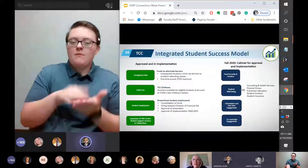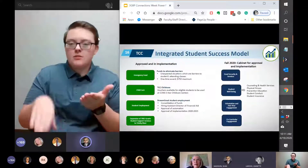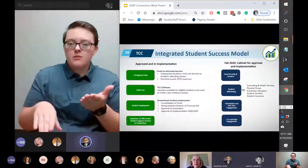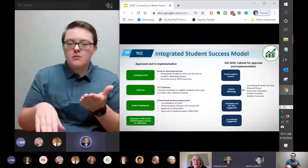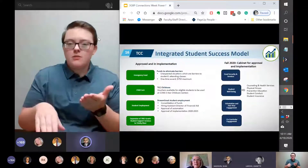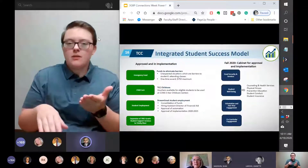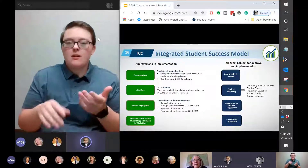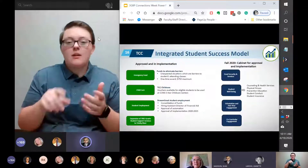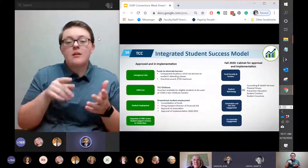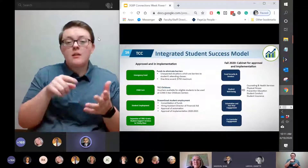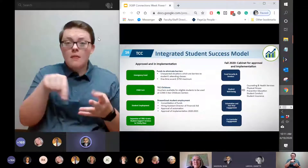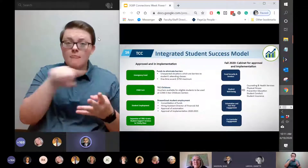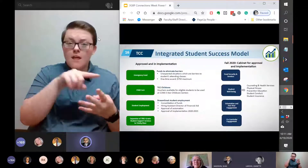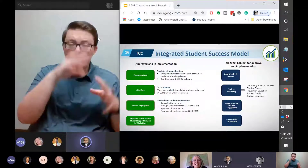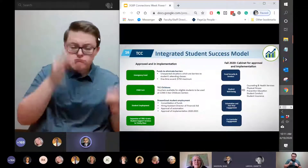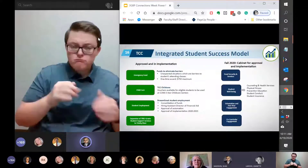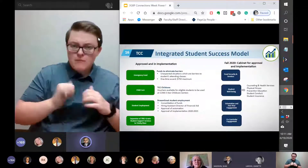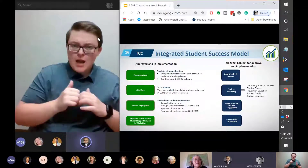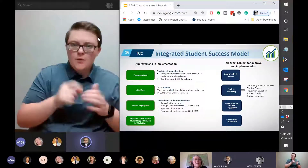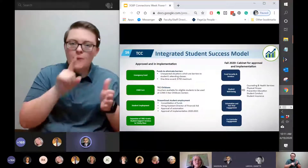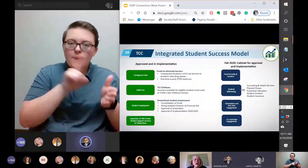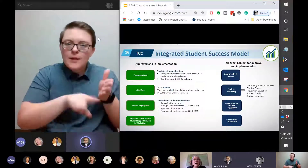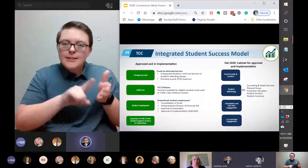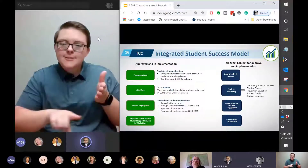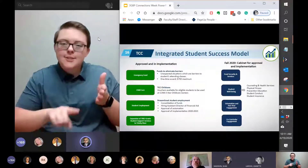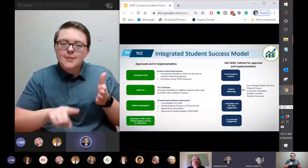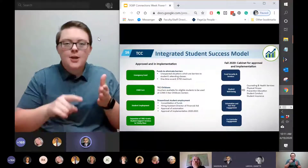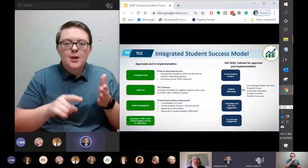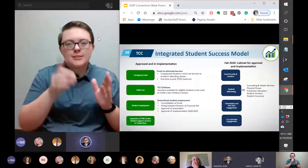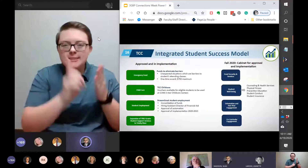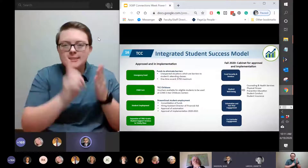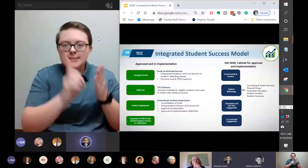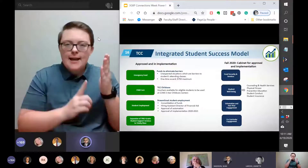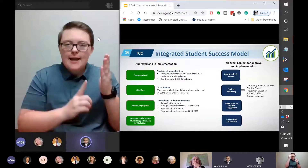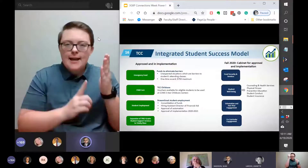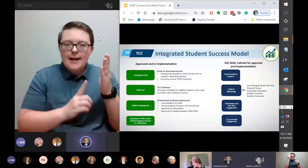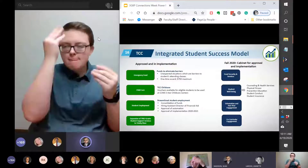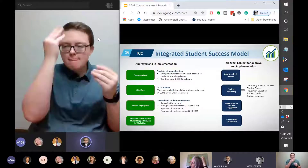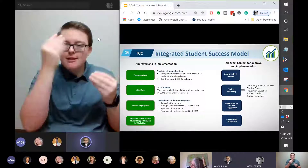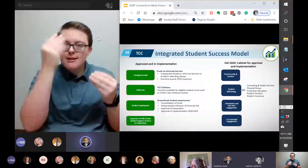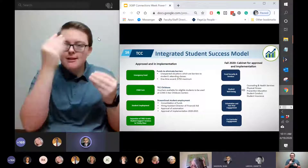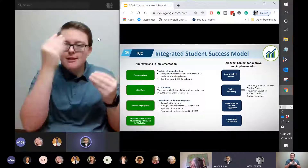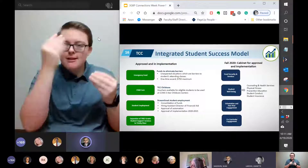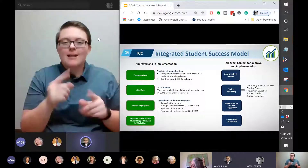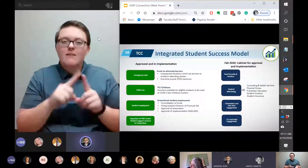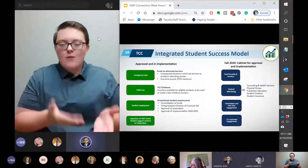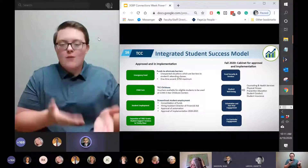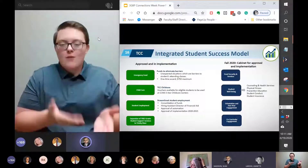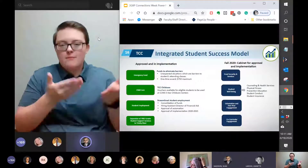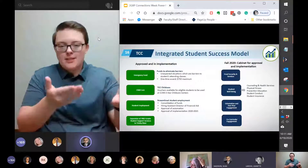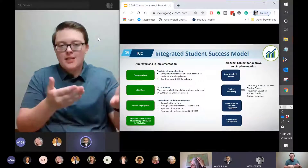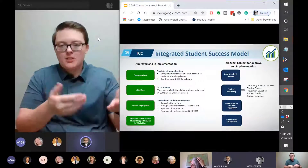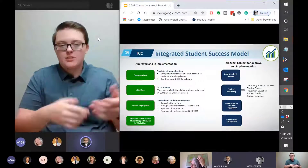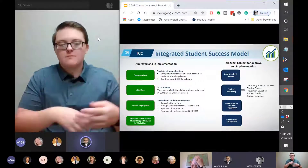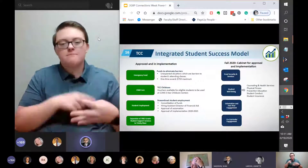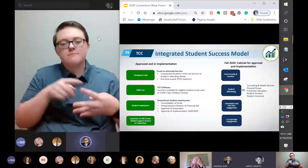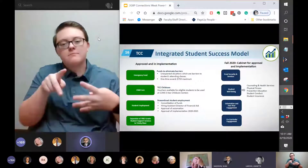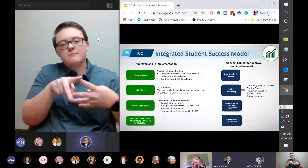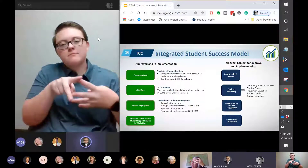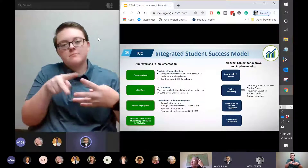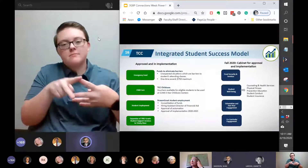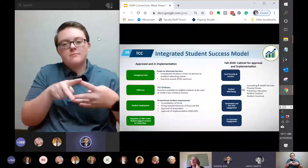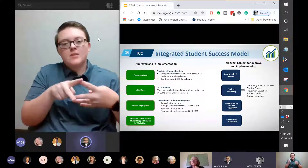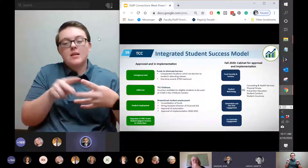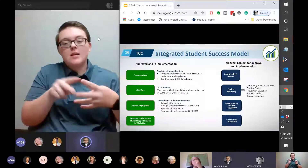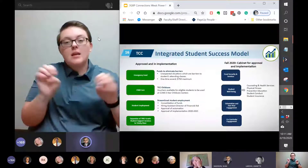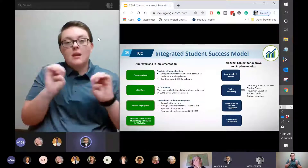ideation, design, and the recommendation process. 2 of these recommendations, emergency fund and childcare, are now